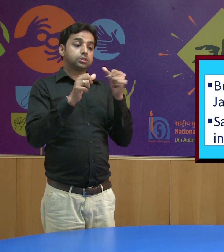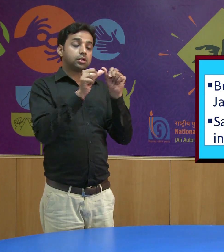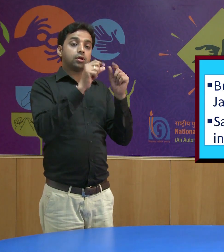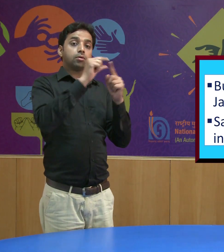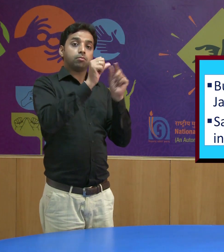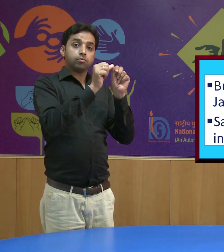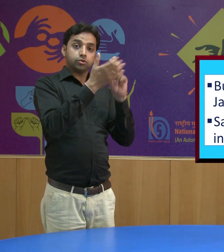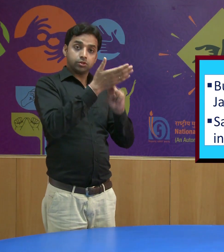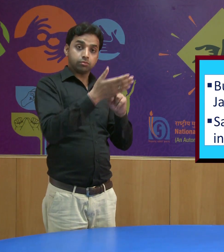it.